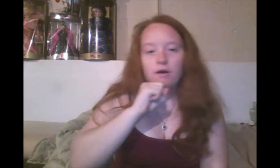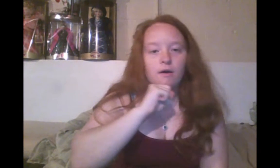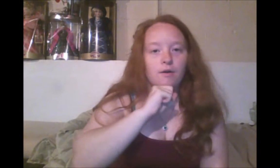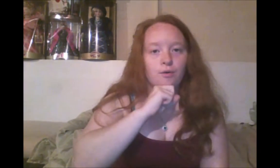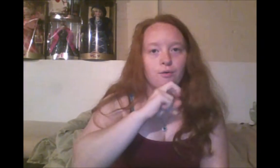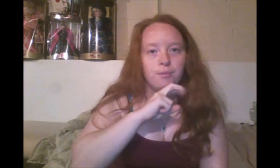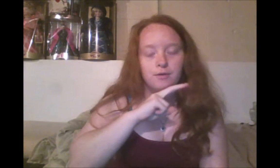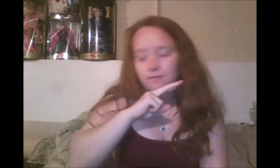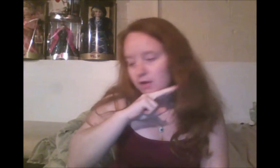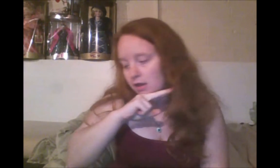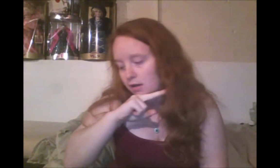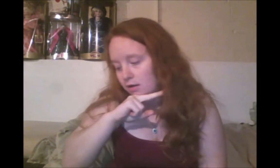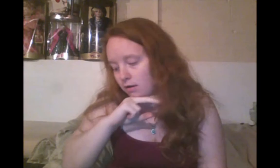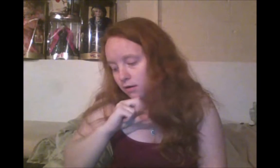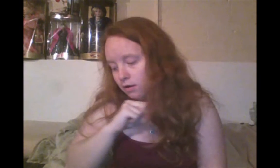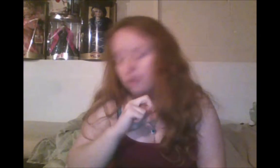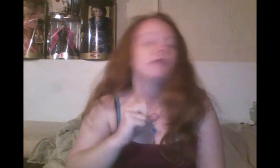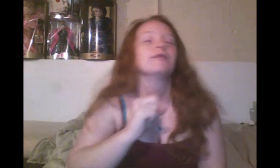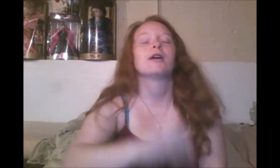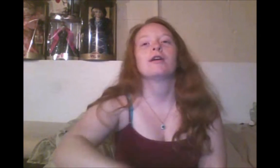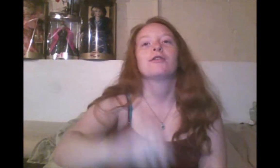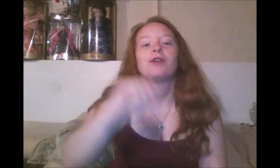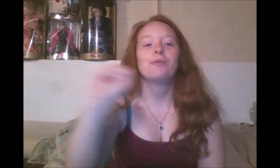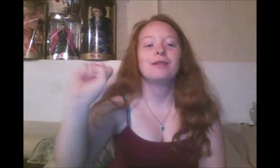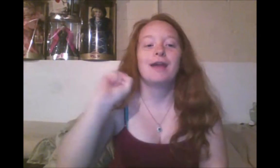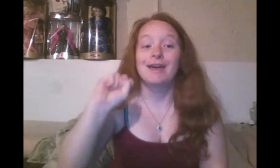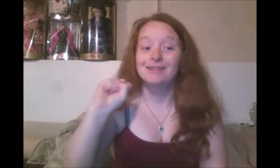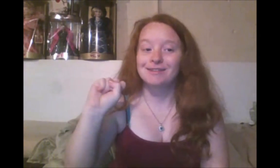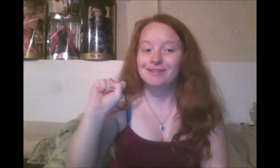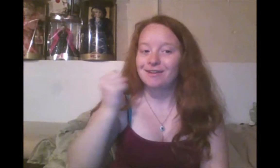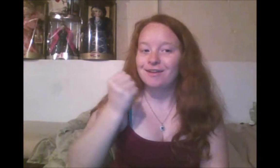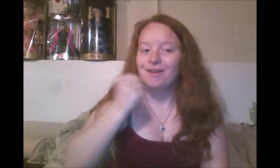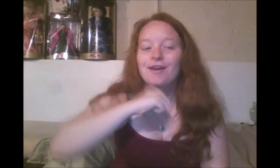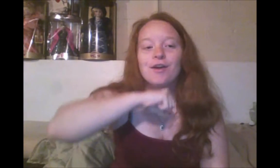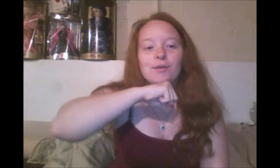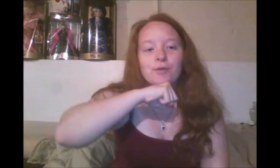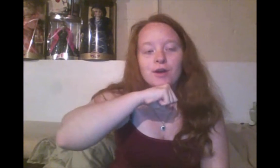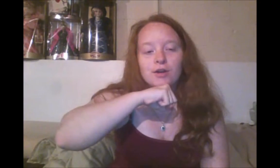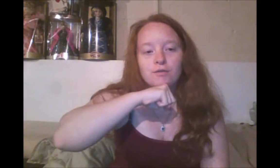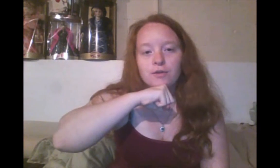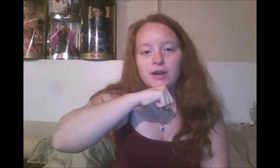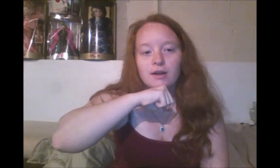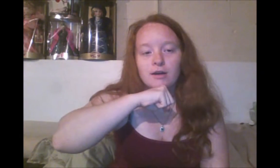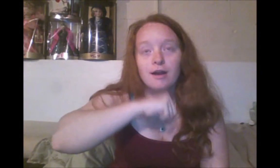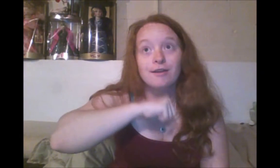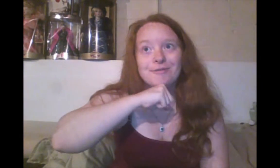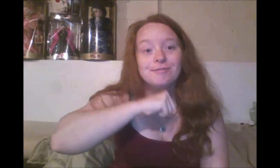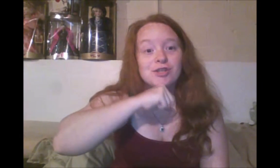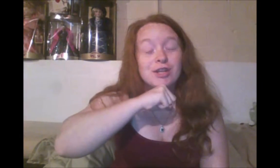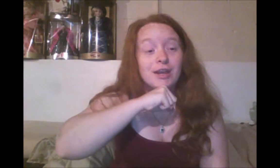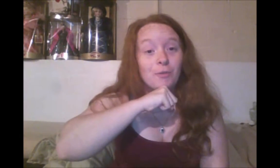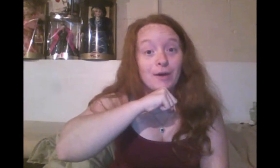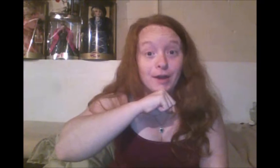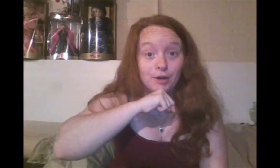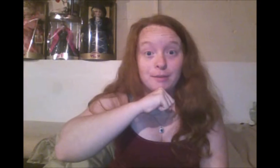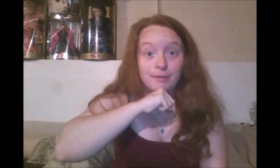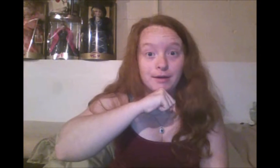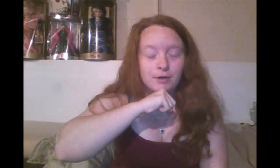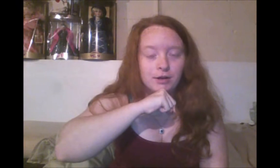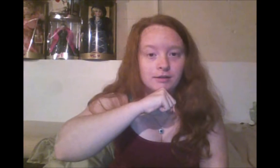an open V. You're going to start with an S. Put it on your forehead, or on your chin. Wow, I know my body parts.